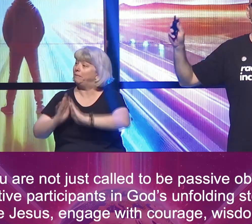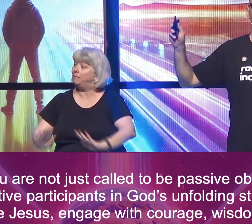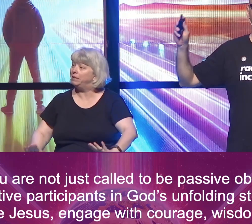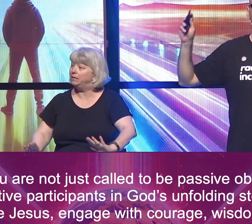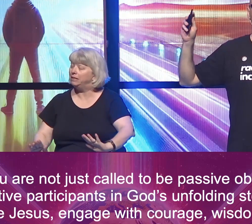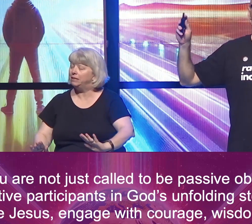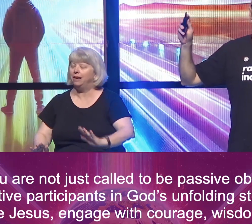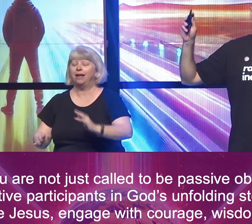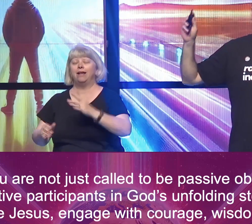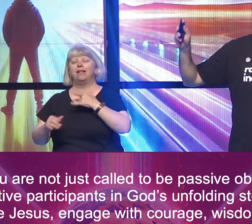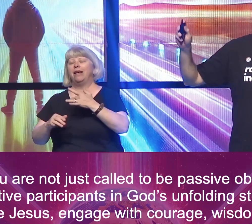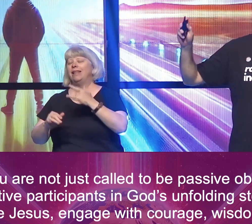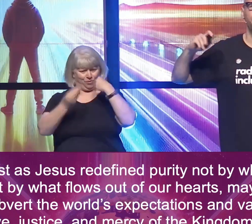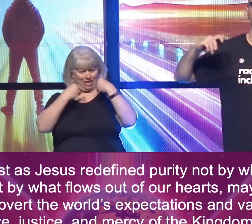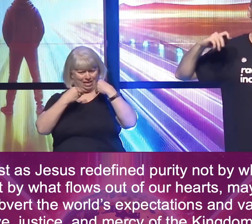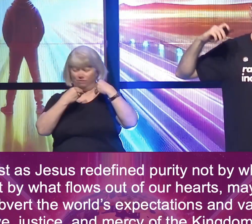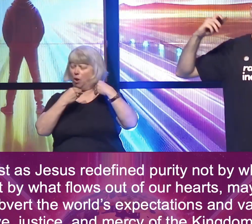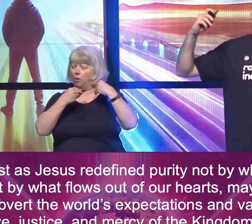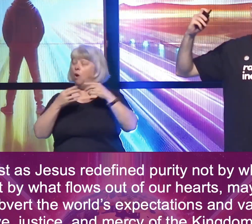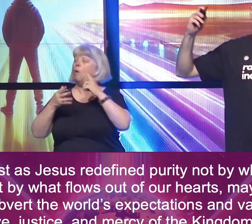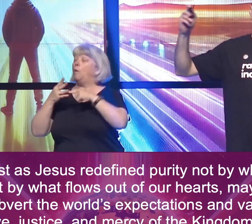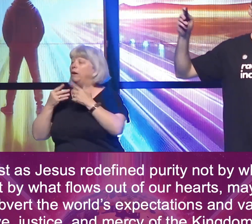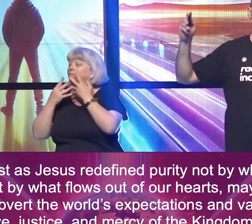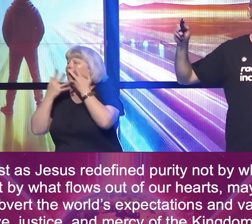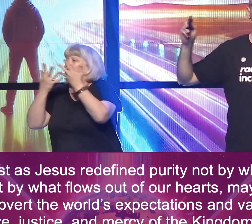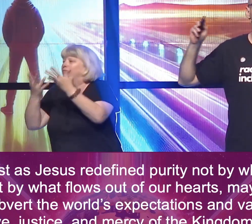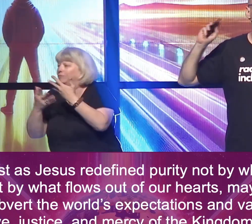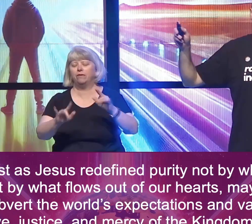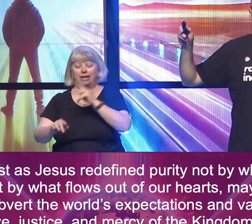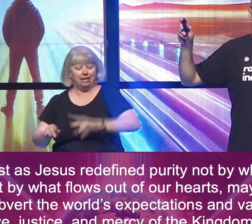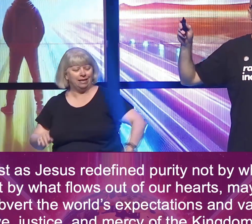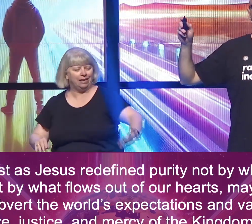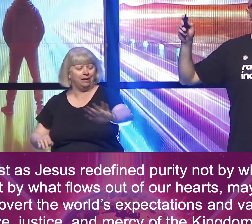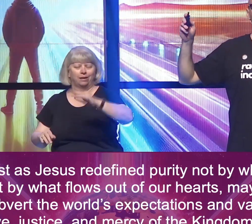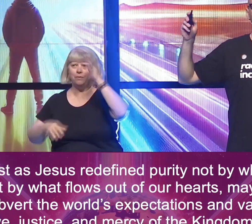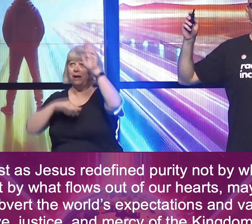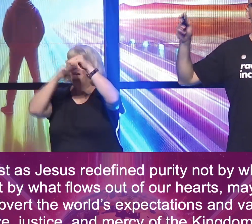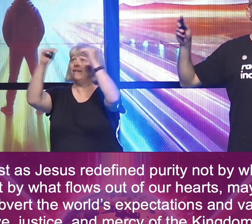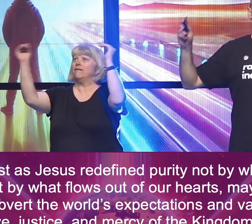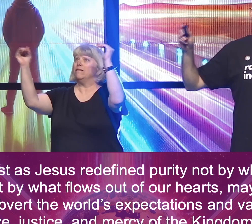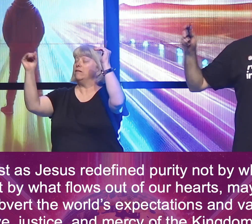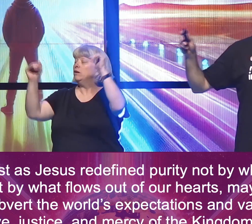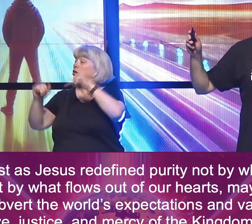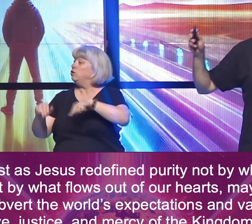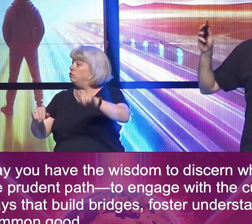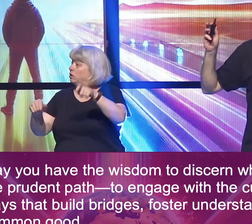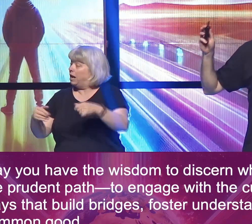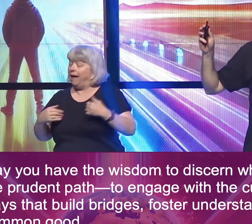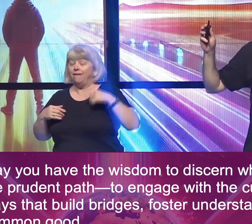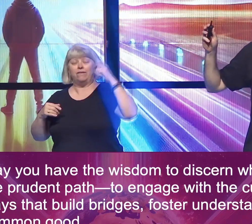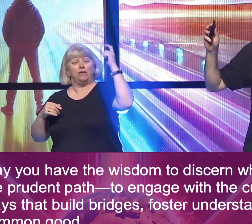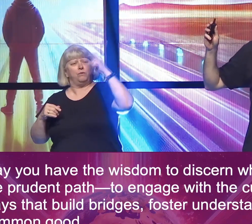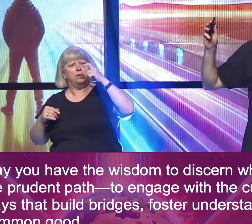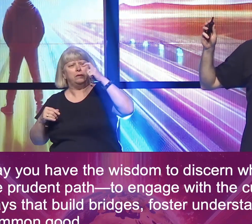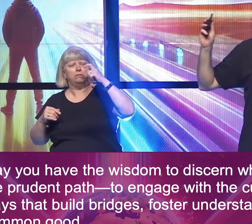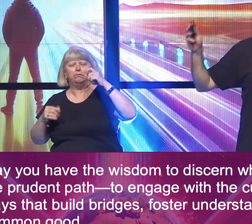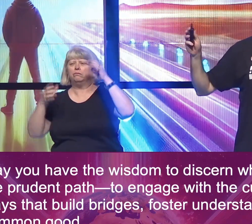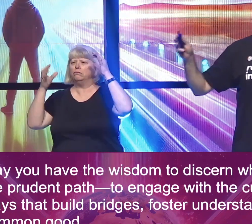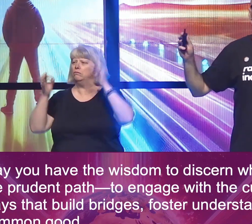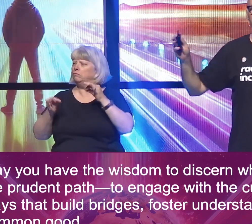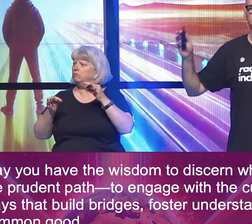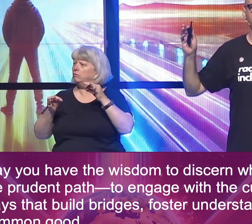Not by what goes into our mouths, but by what of the kingdom of heaven. And may you have the wisdom to discern